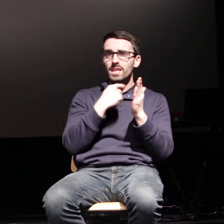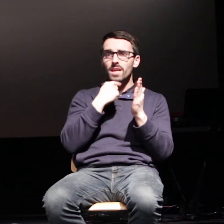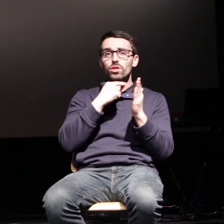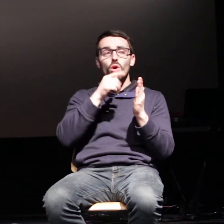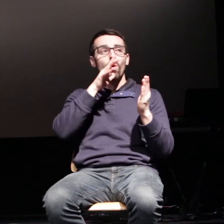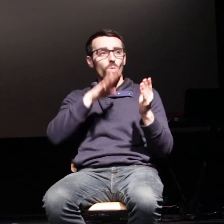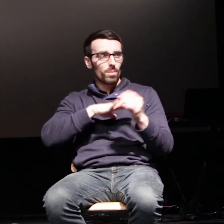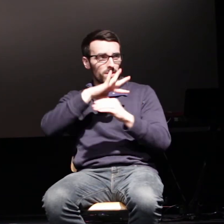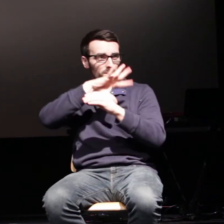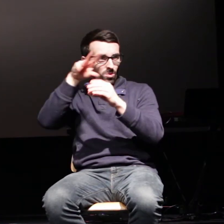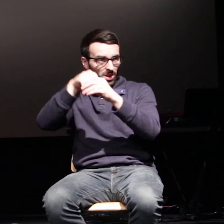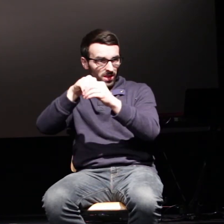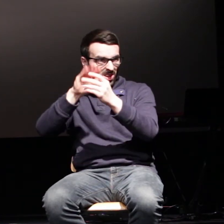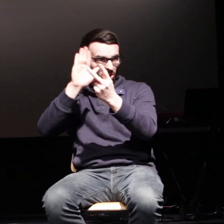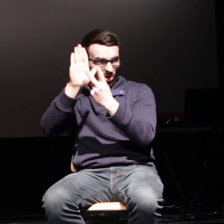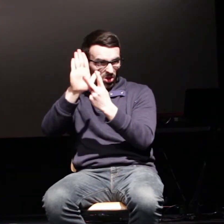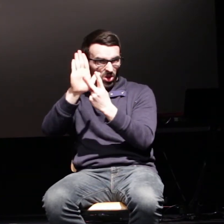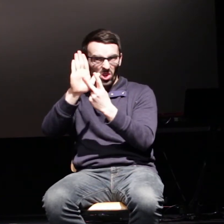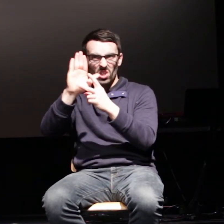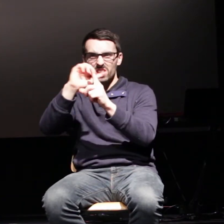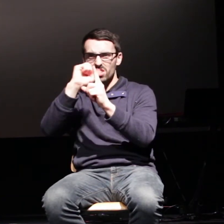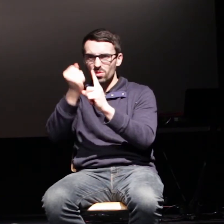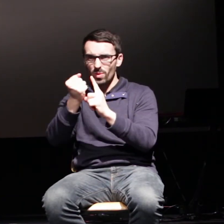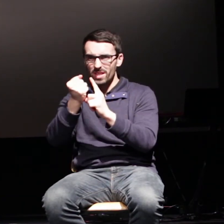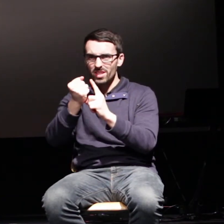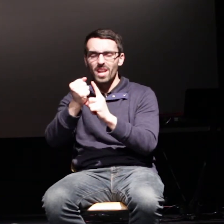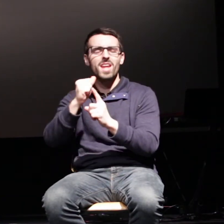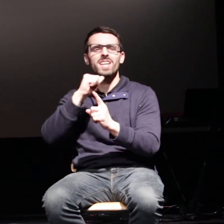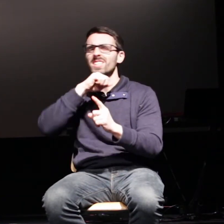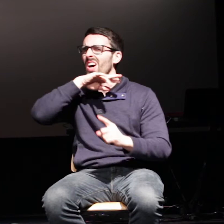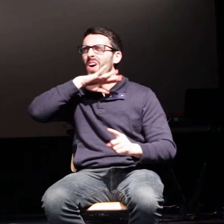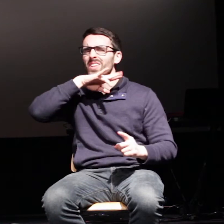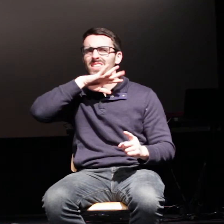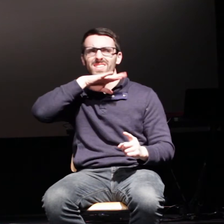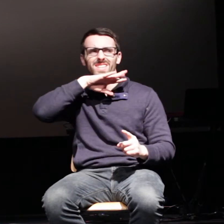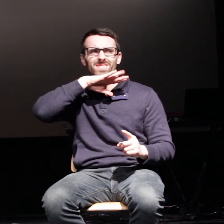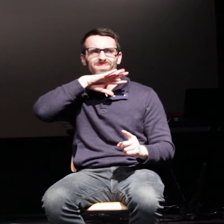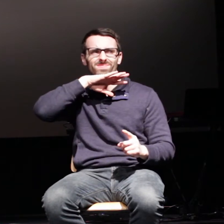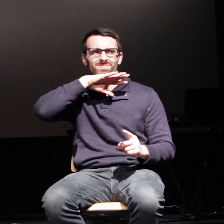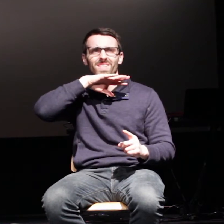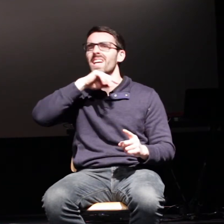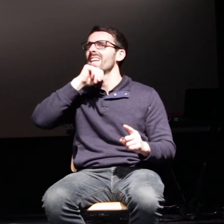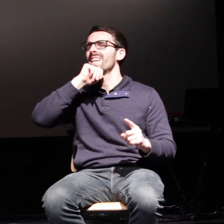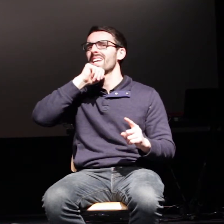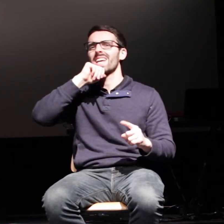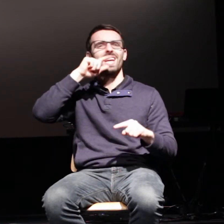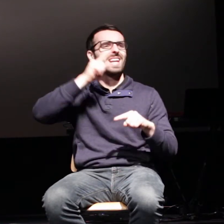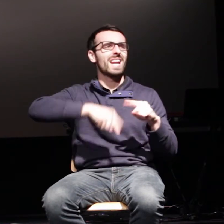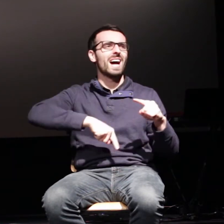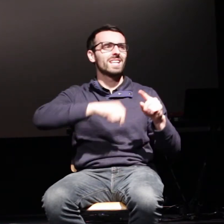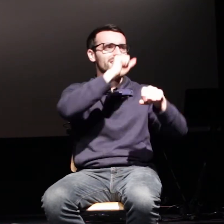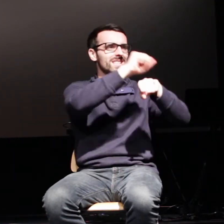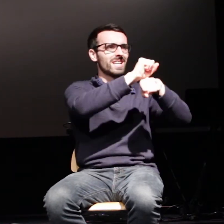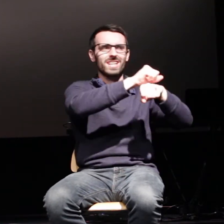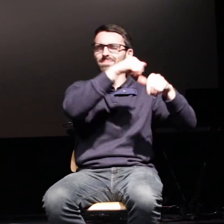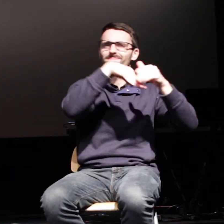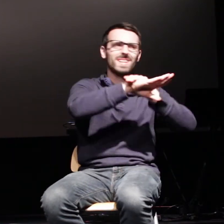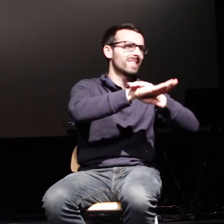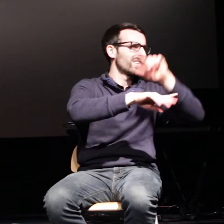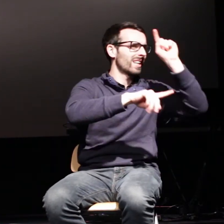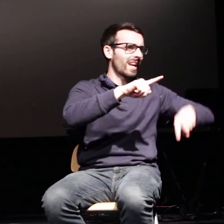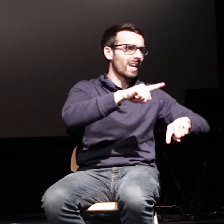have been considered unclean. What that means is that she was not welcome in the synagogue. For